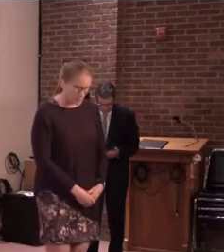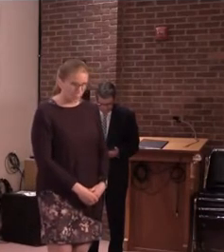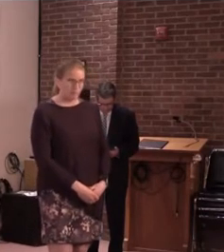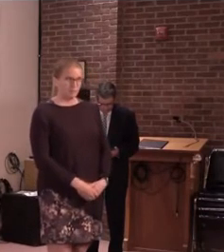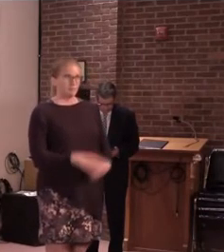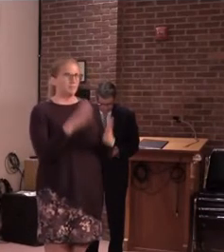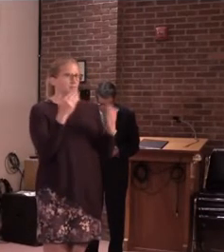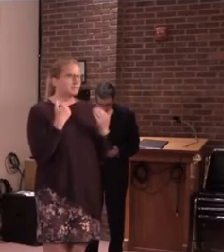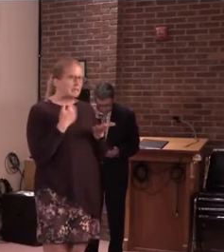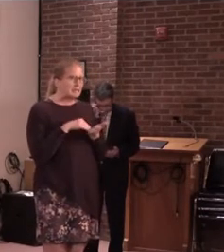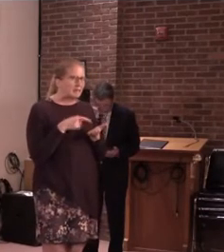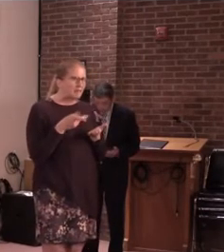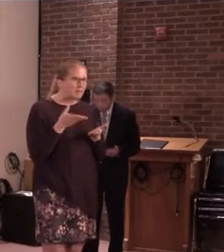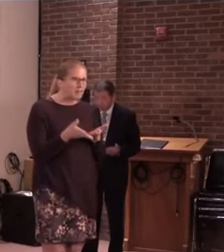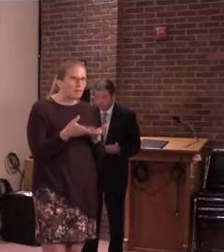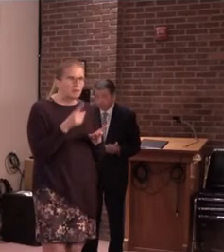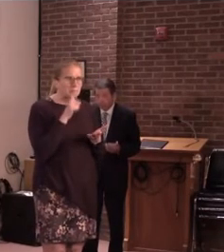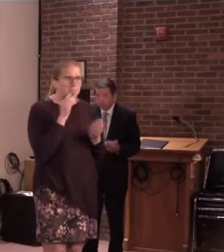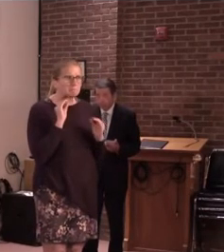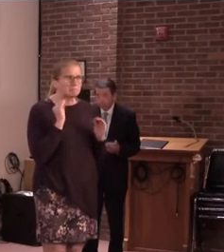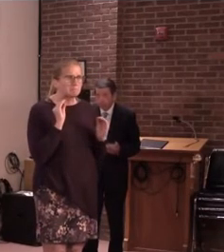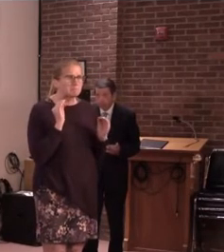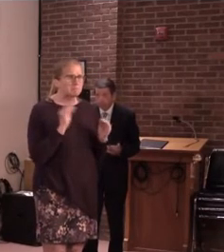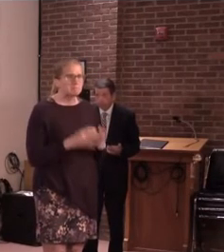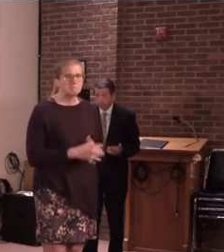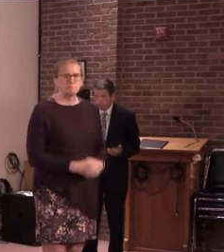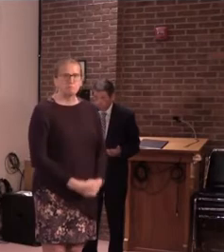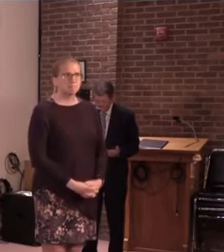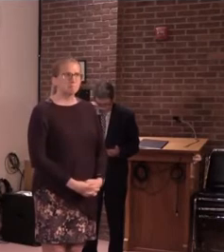Ed, Newport Daily Express.